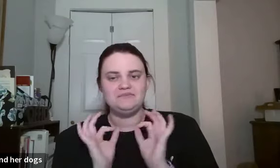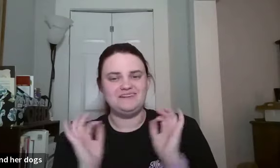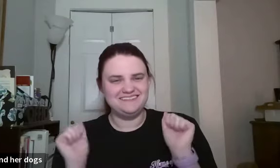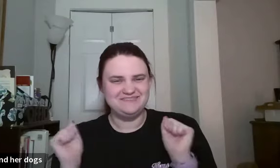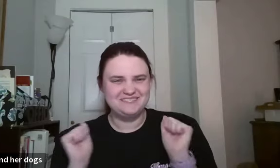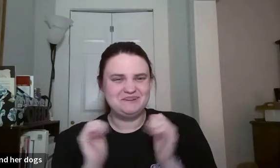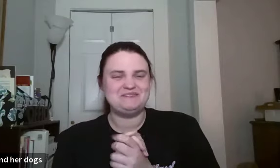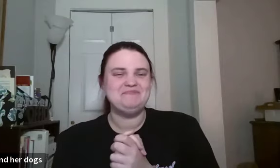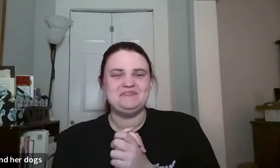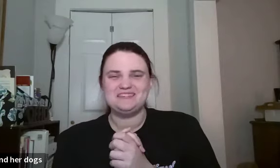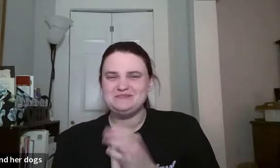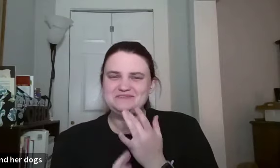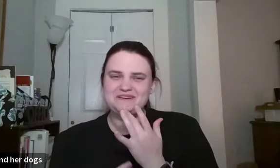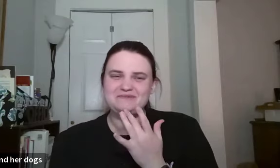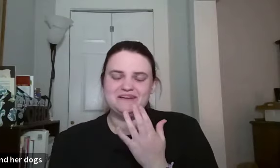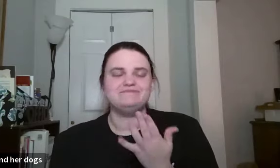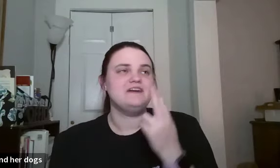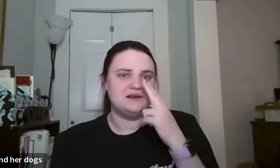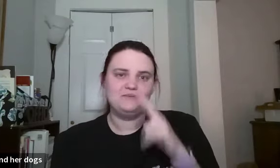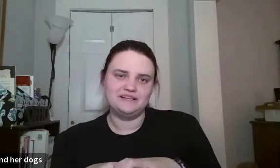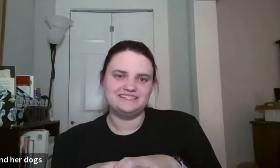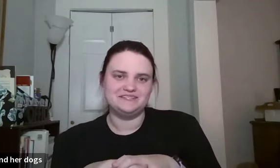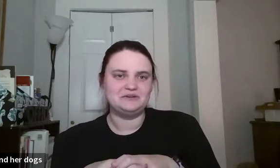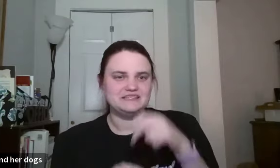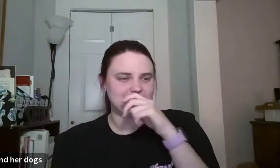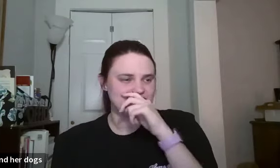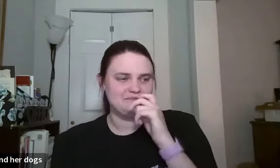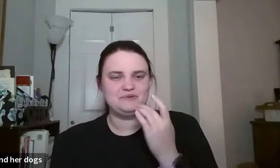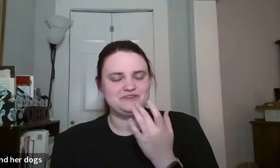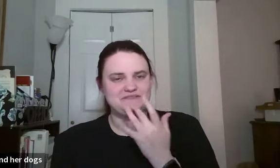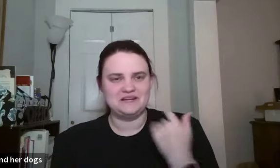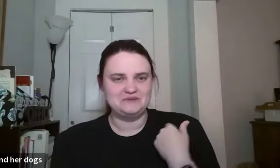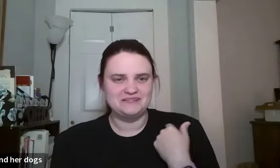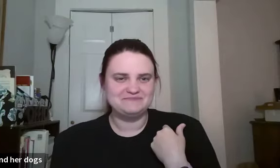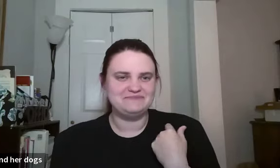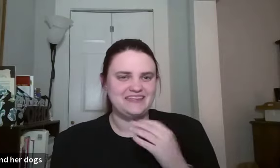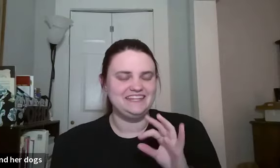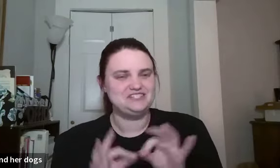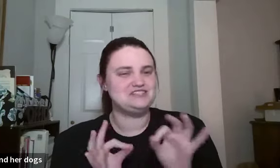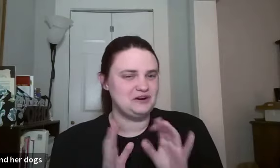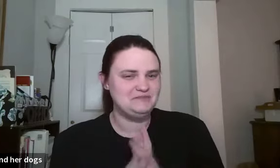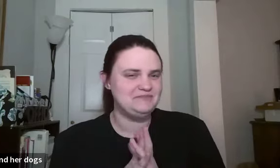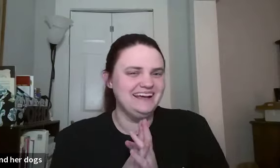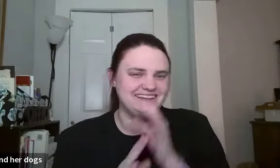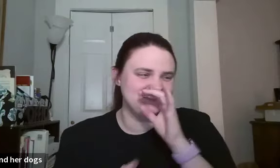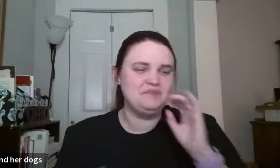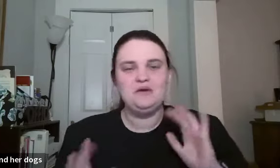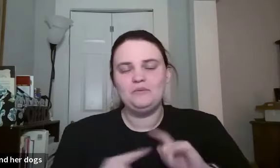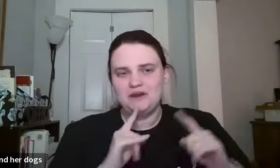But awesome, awesome, awesome. That's always a fun one to do is telling people what your favorite animal is. And just the start when you're